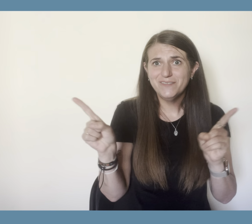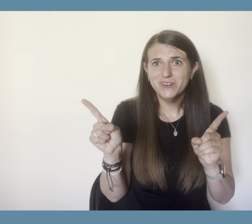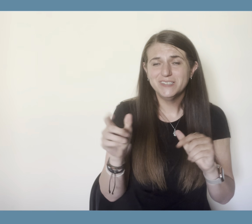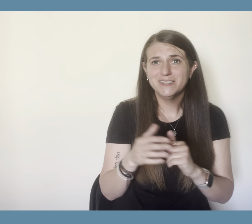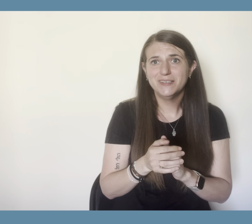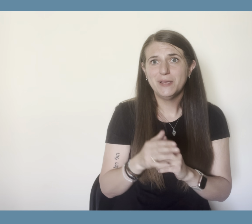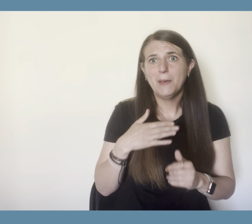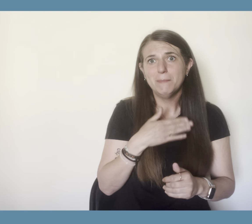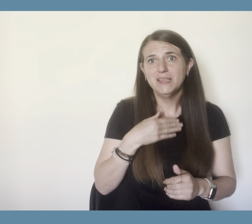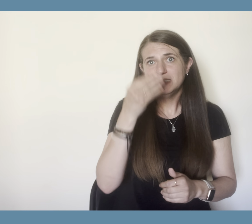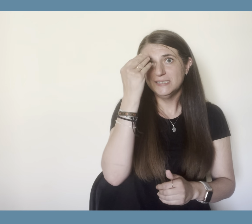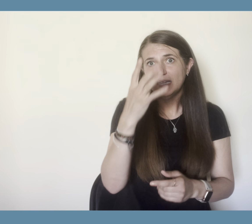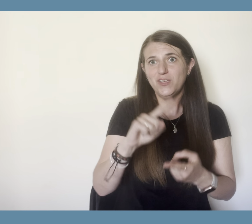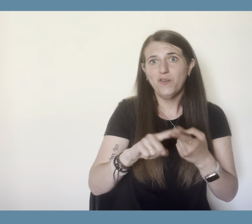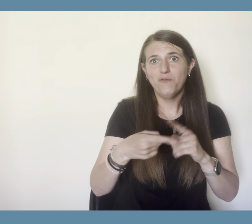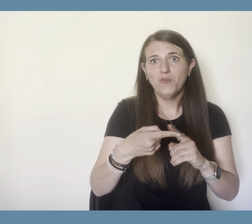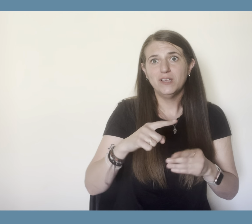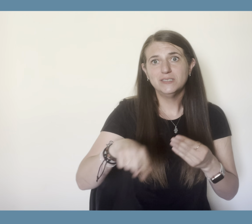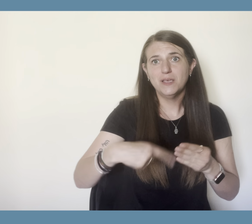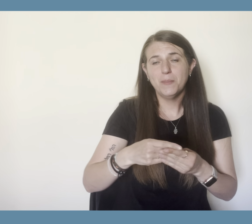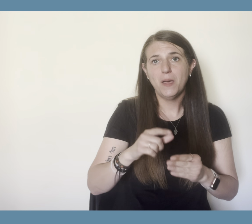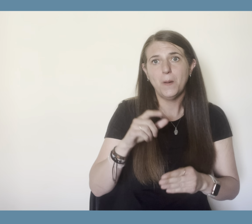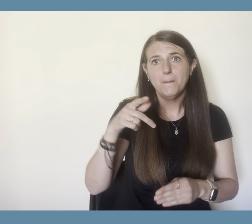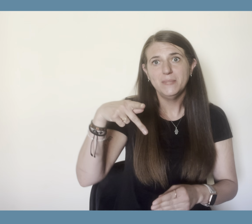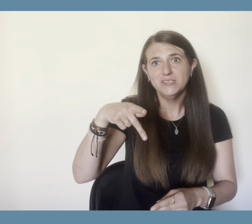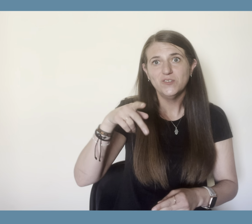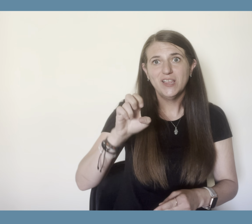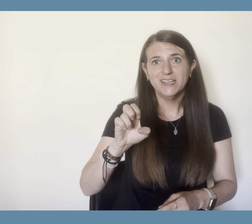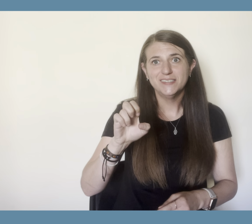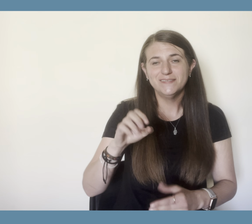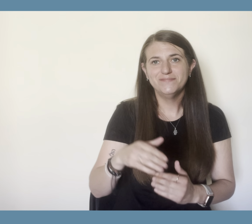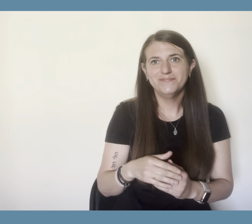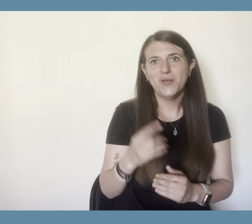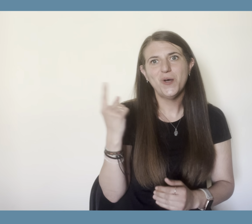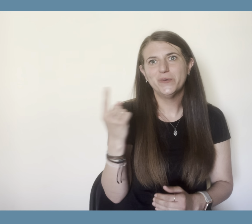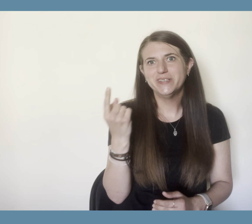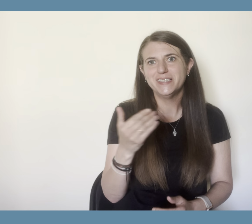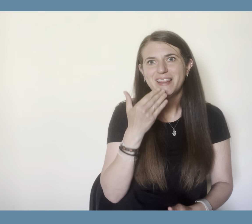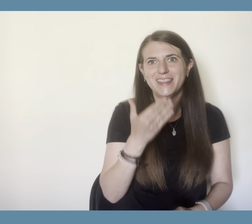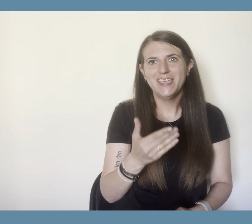tell your friends about Peaceful Exit. As always, thank you for listening.